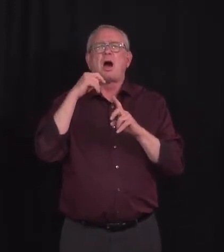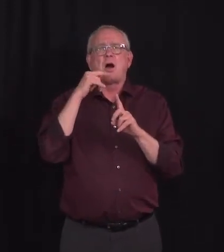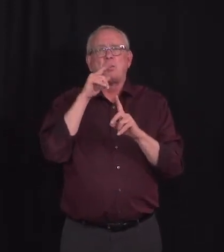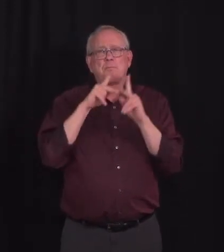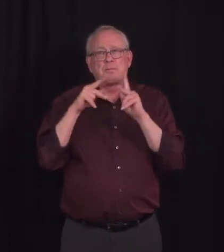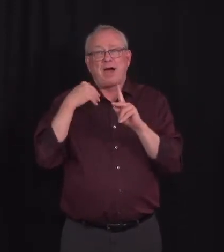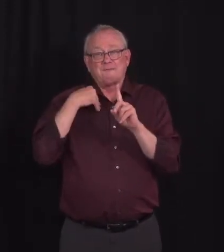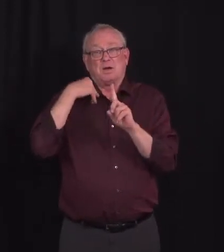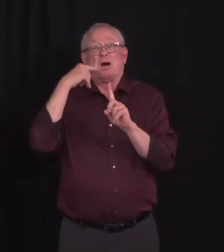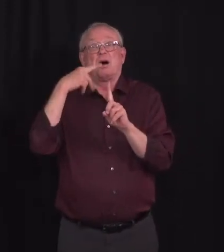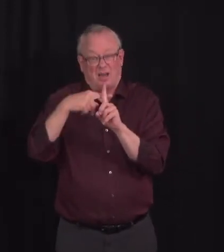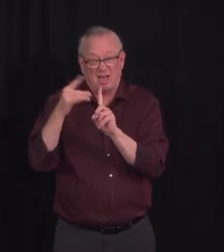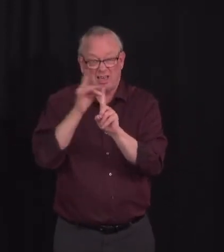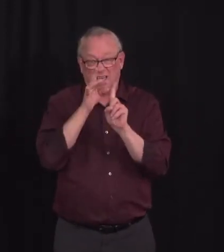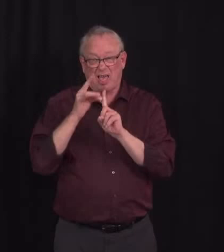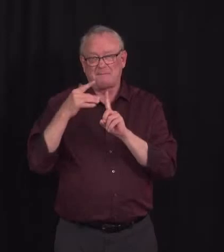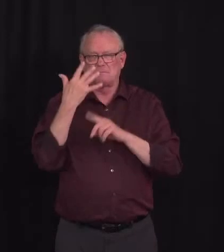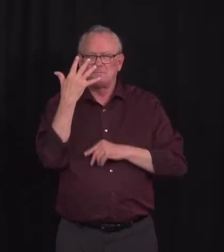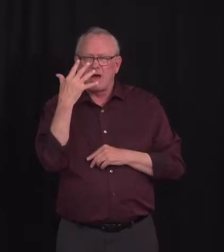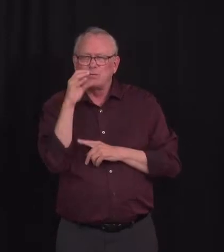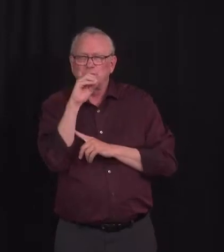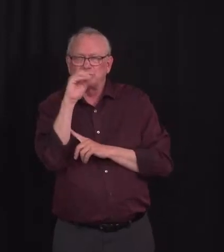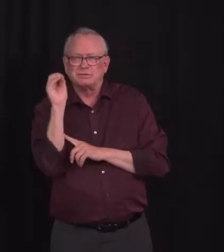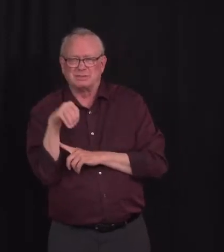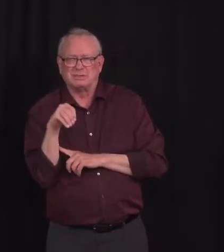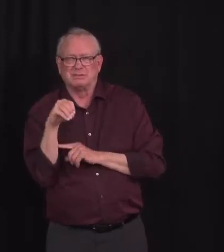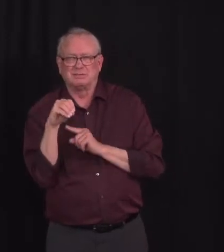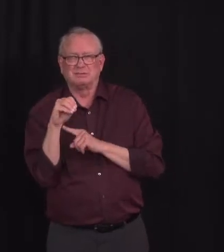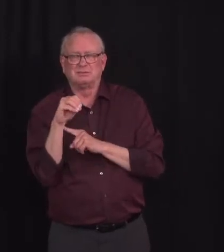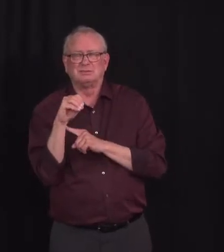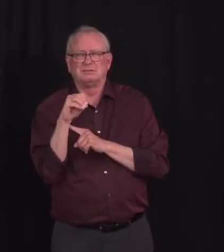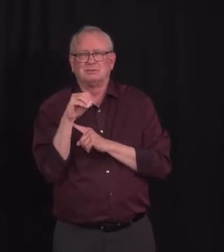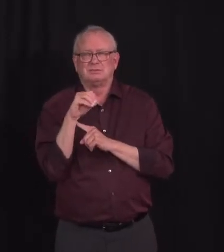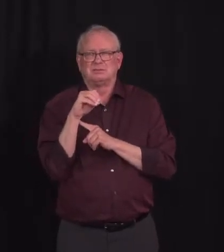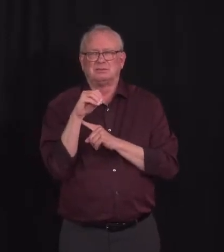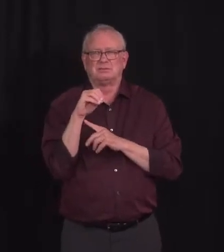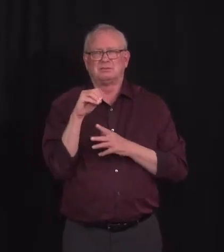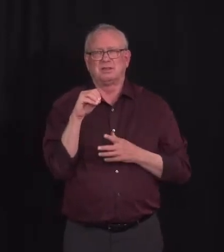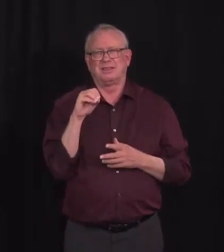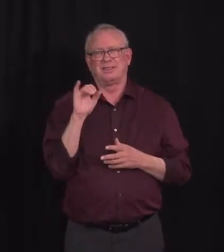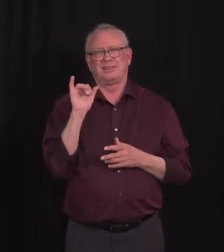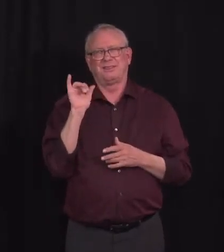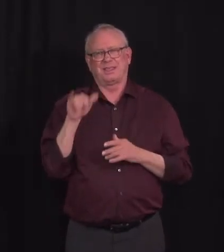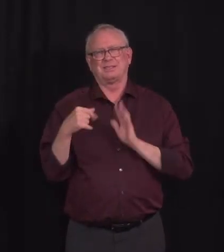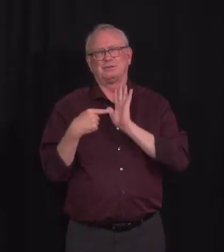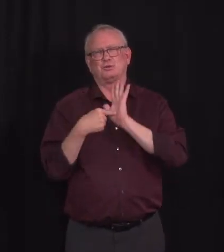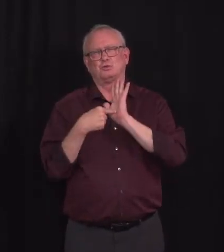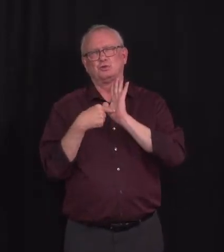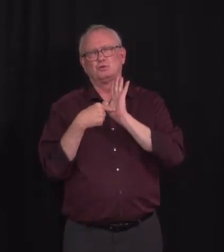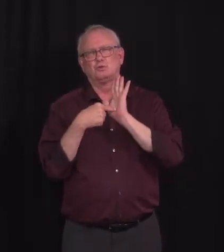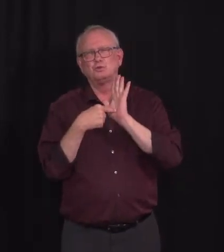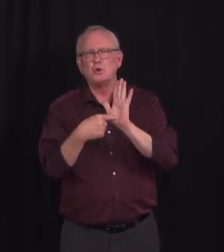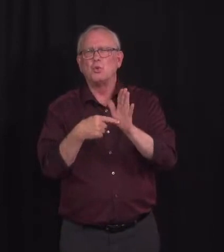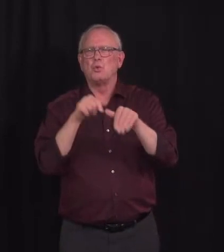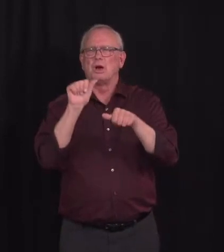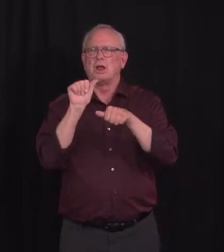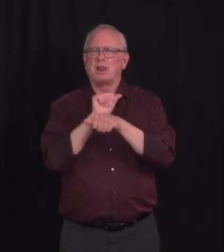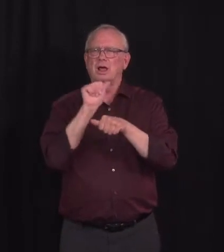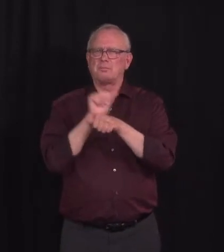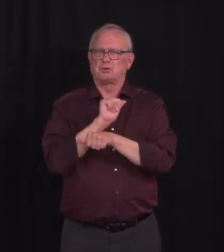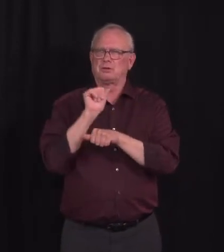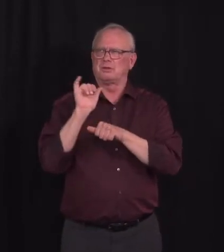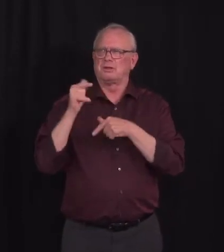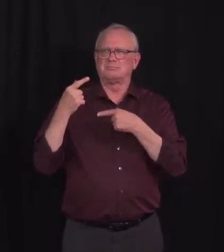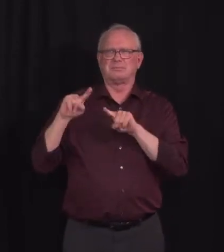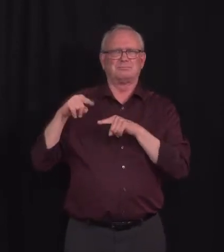And that would have been reflective of the state at about mid-January, as we know that it takes a couple of weeks between